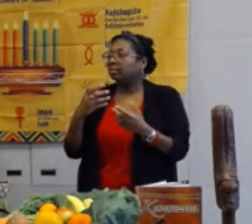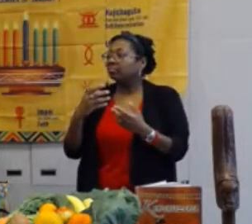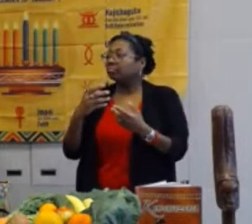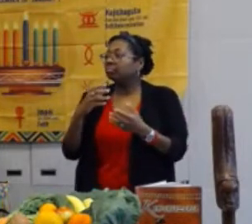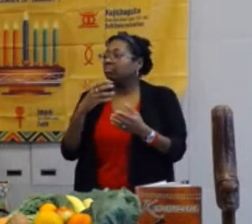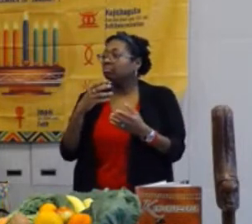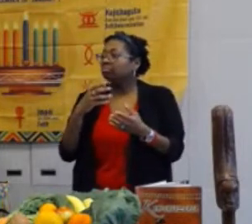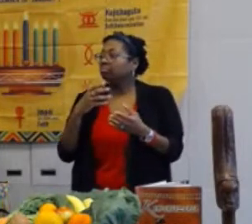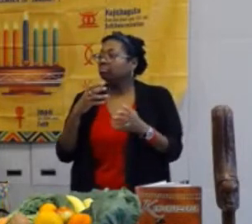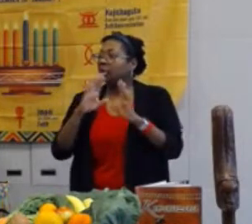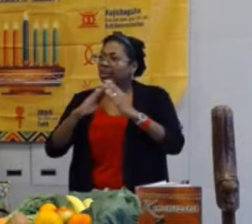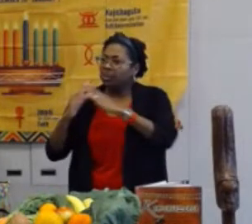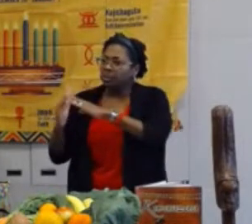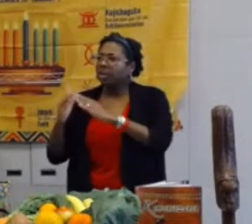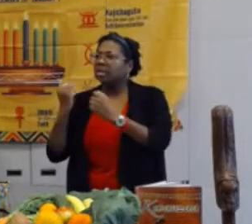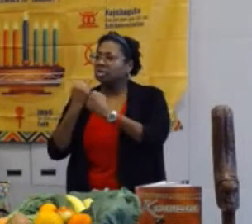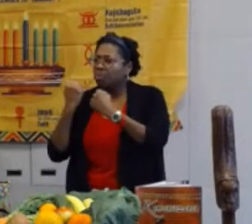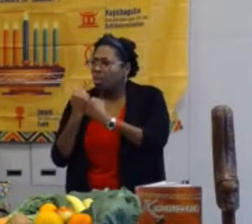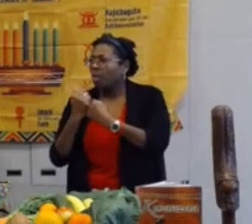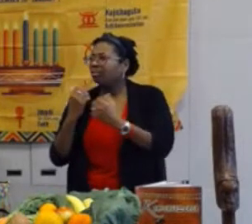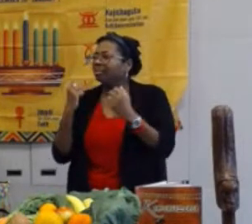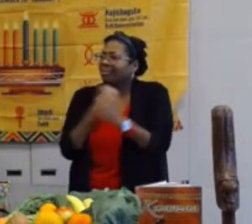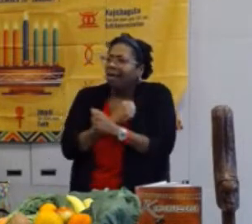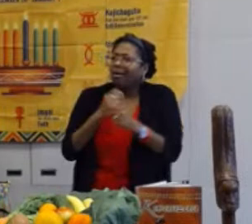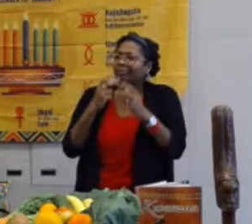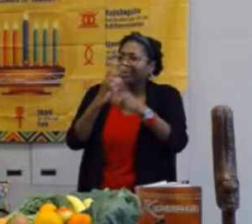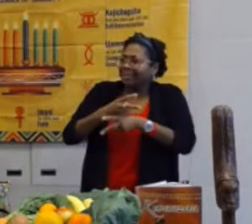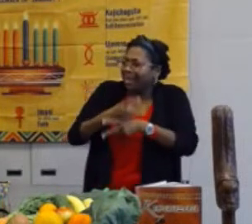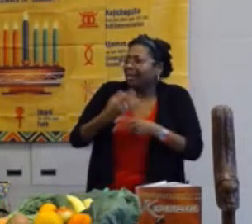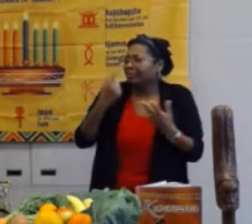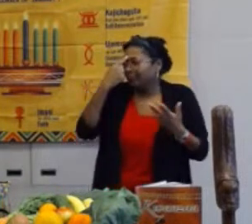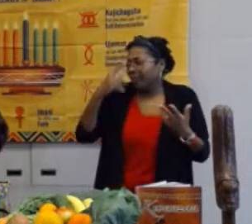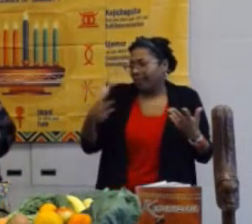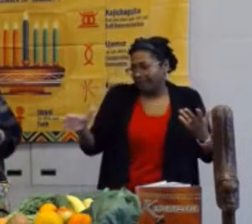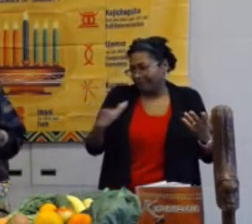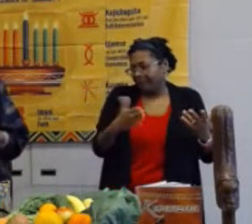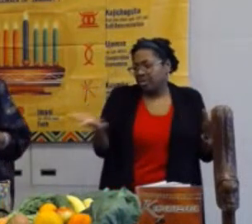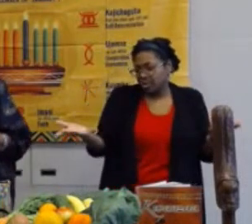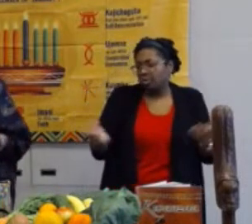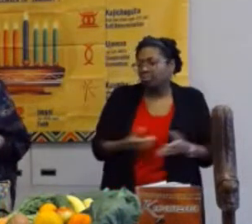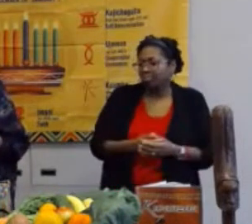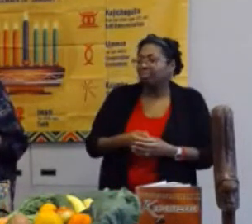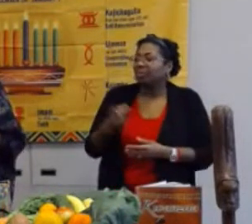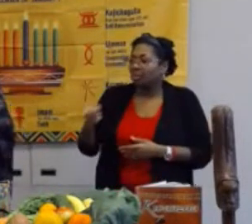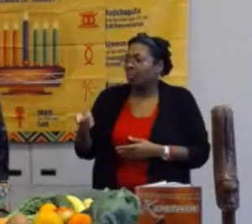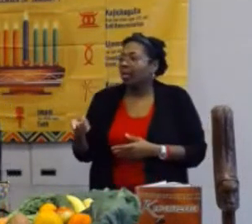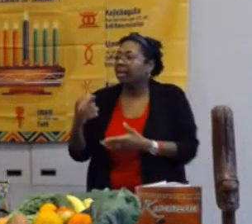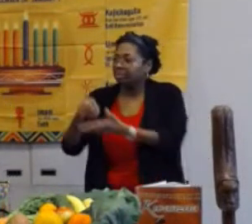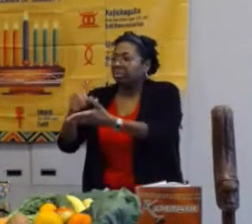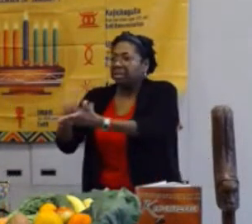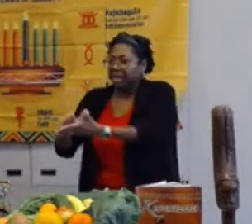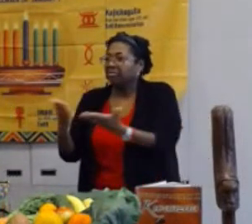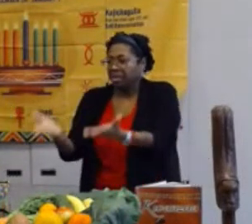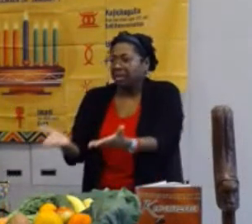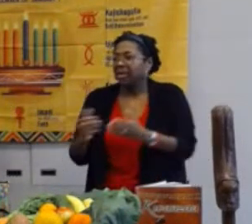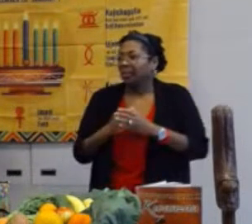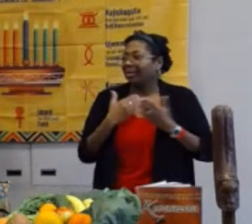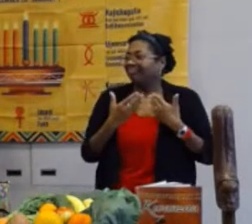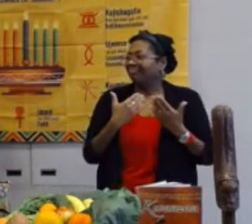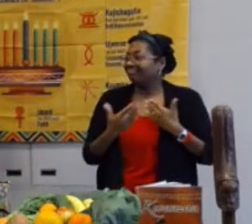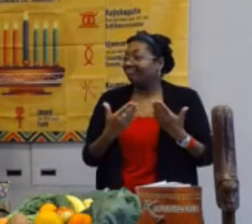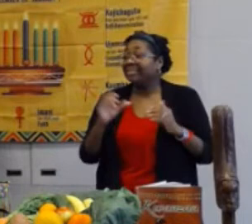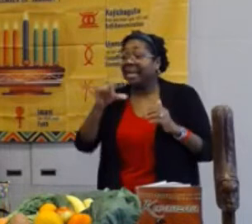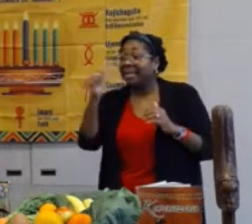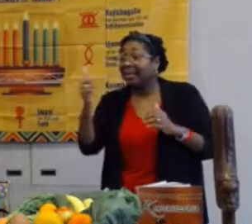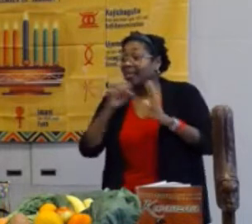supports, loves, and cares for the children in our community. So we'll put out an ear of corn anyway, okay? Are